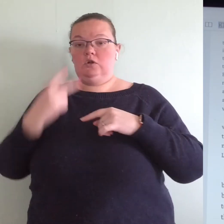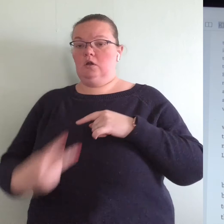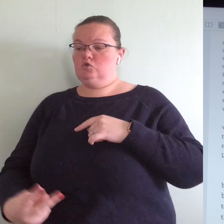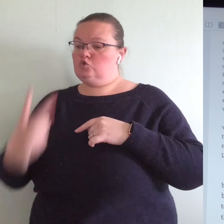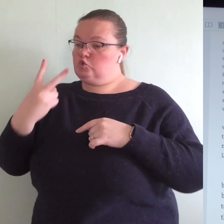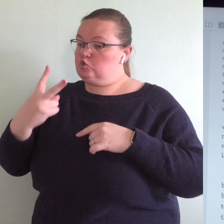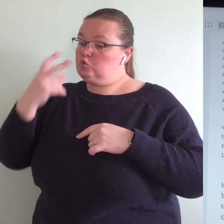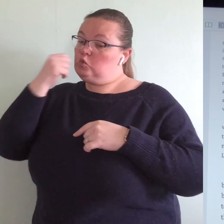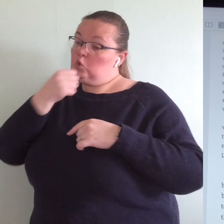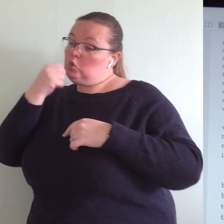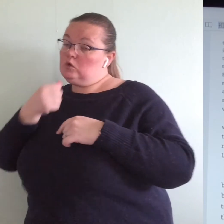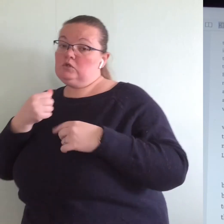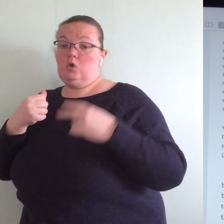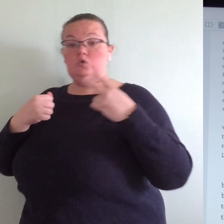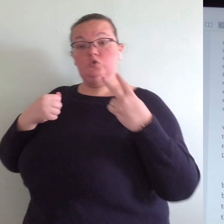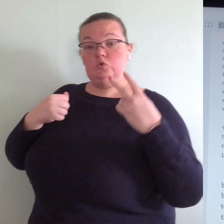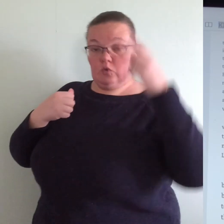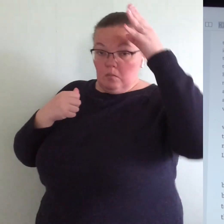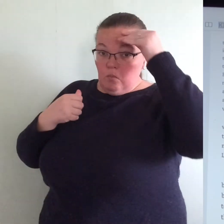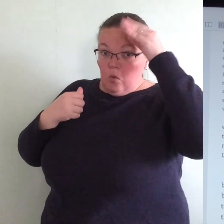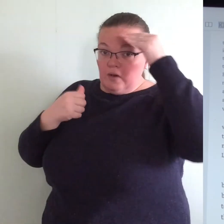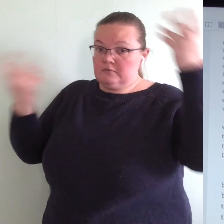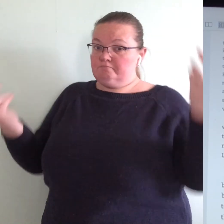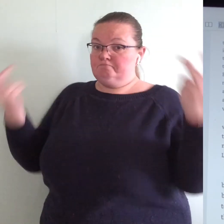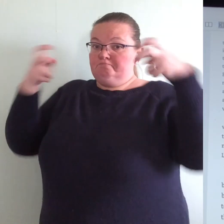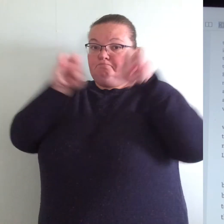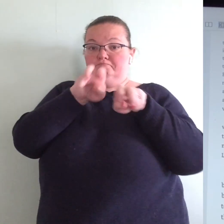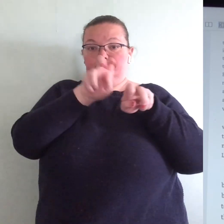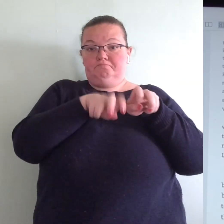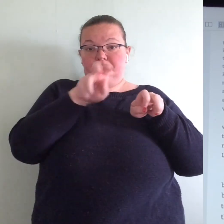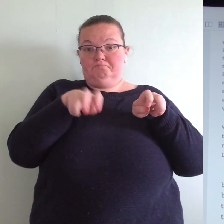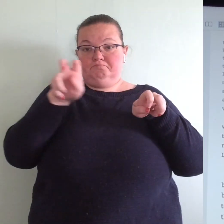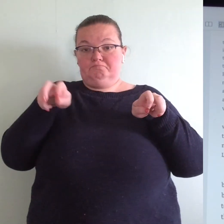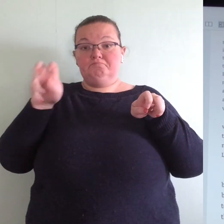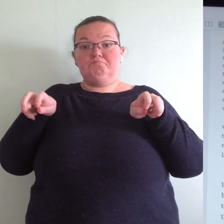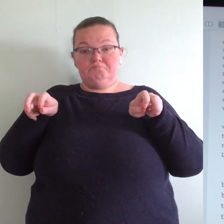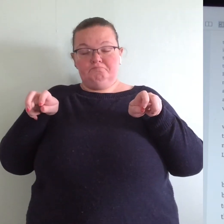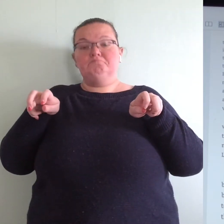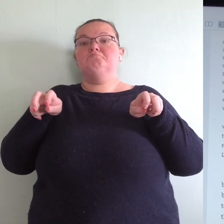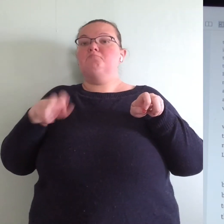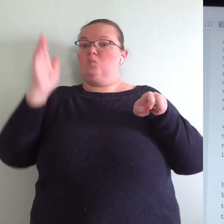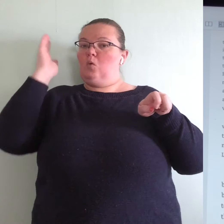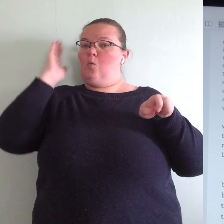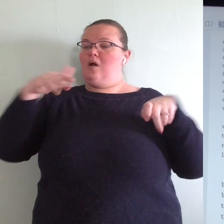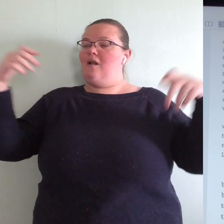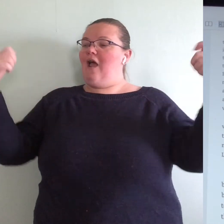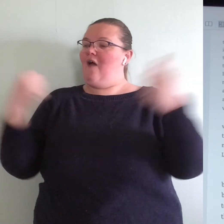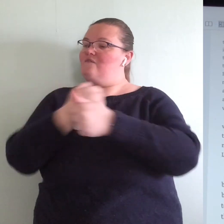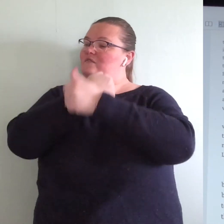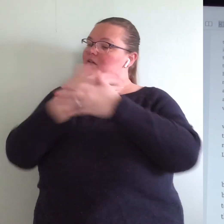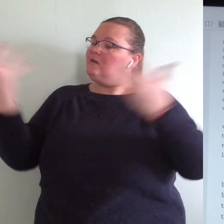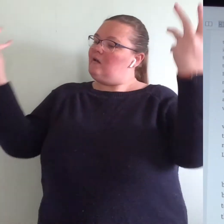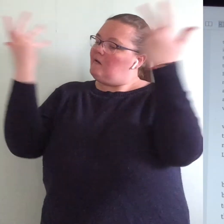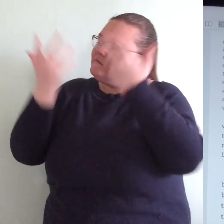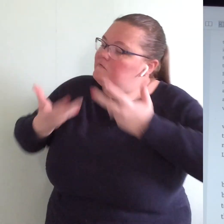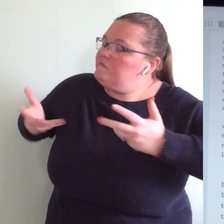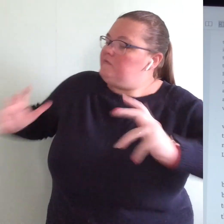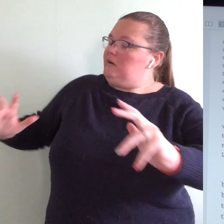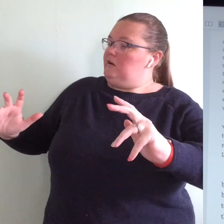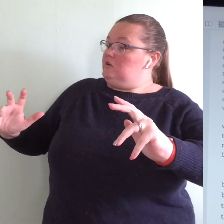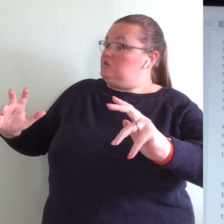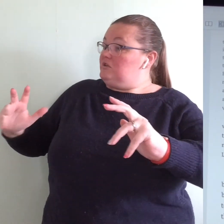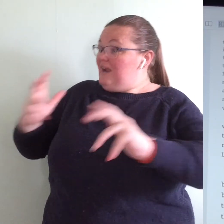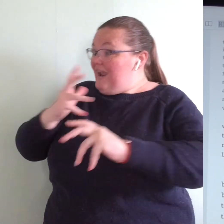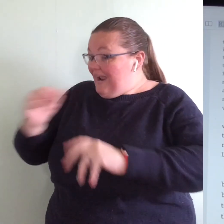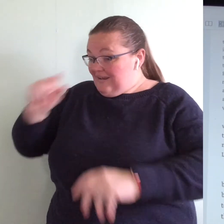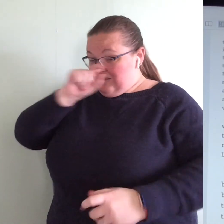of Adam and 2 daughters of Eve sit on the 4 thrones, then it will be the end not only of the White Witch's reign,